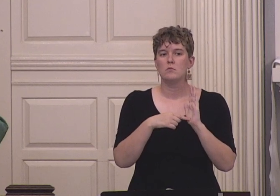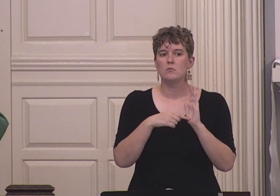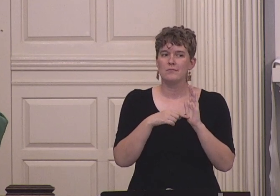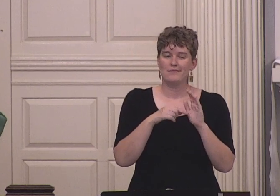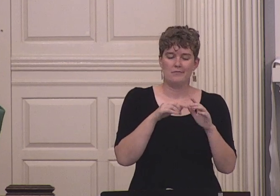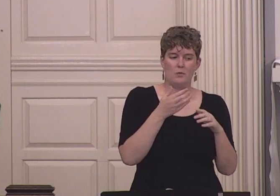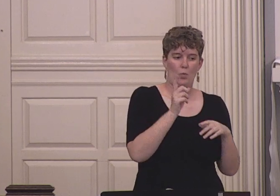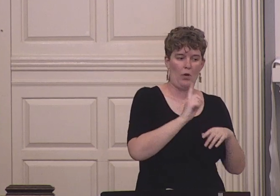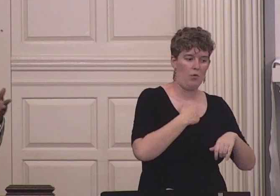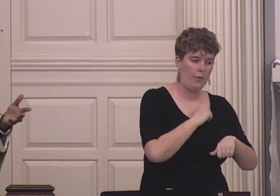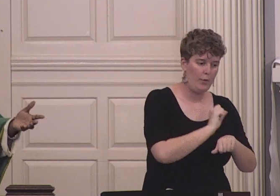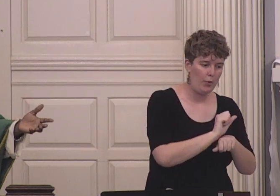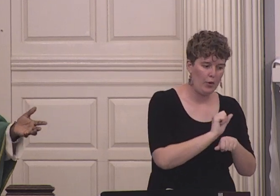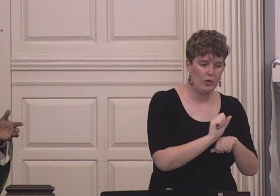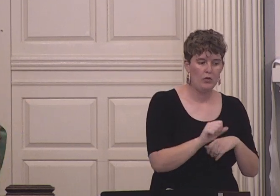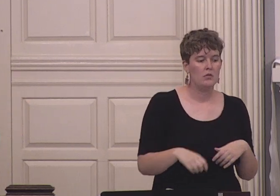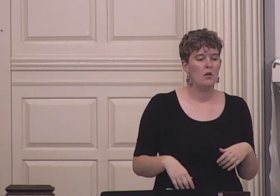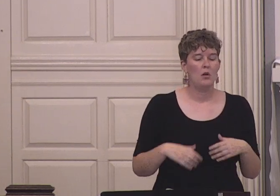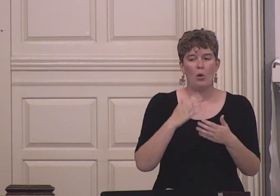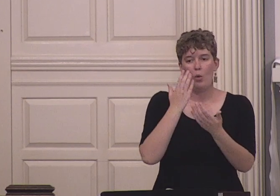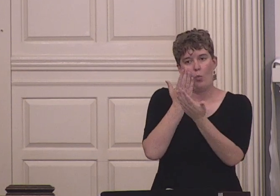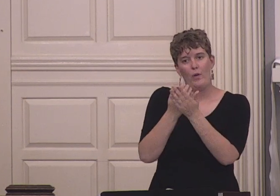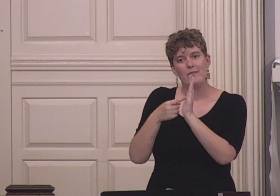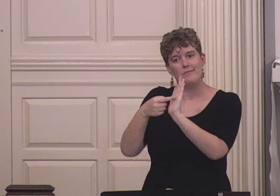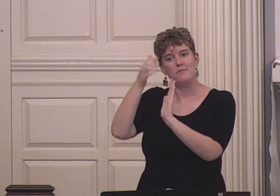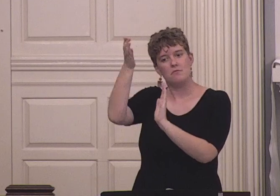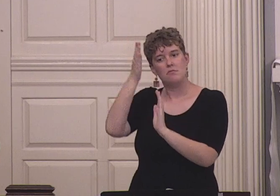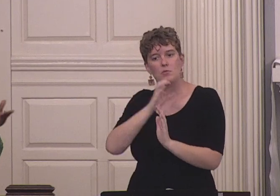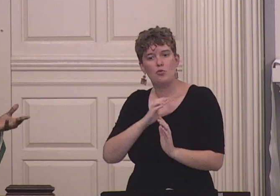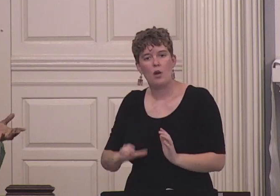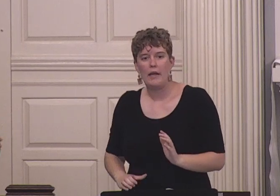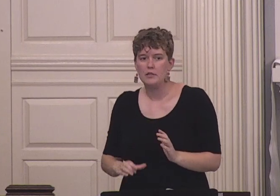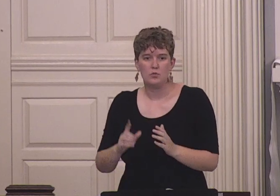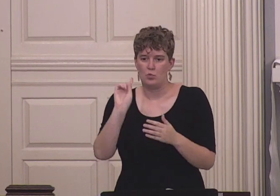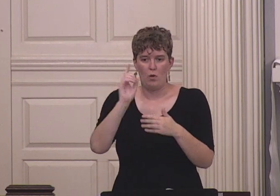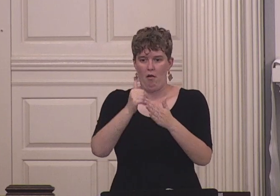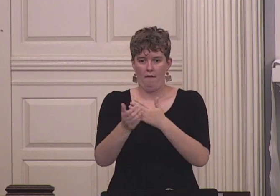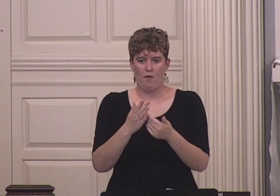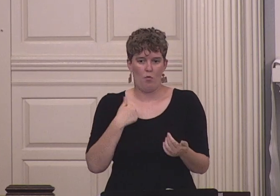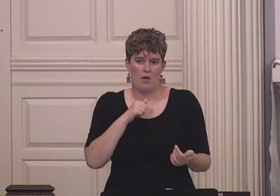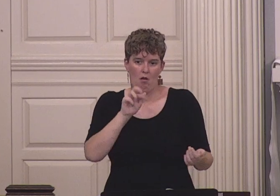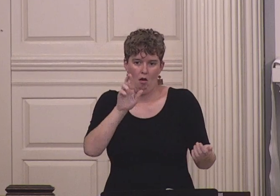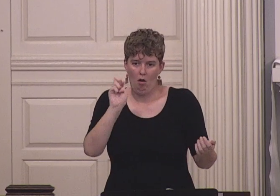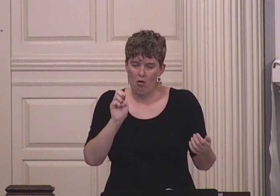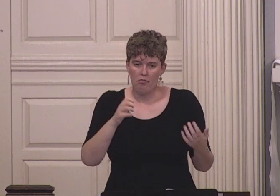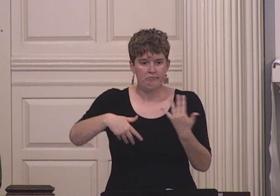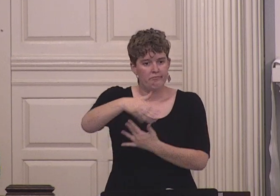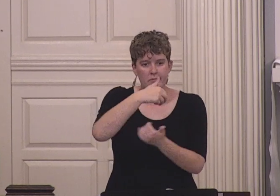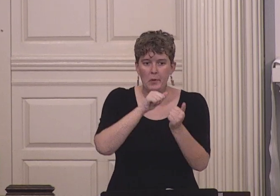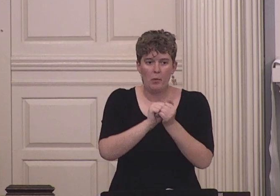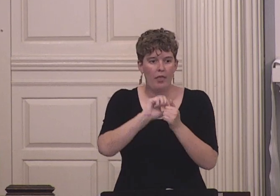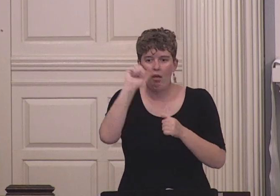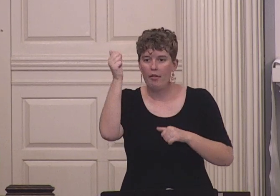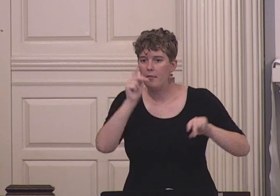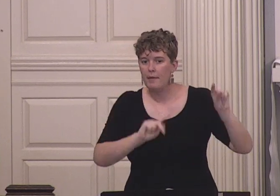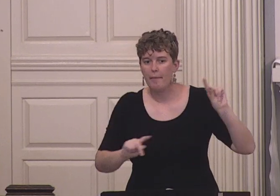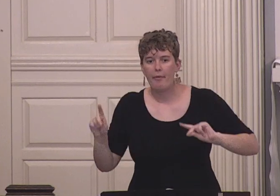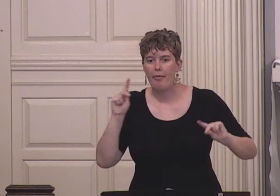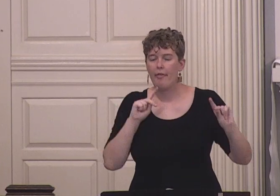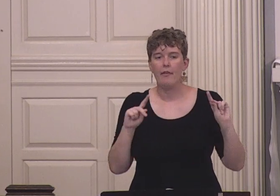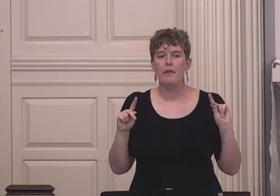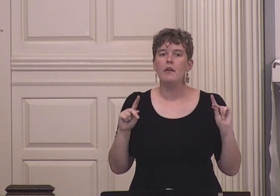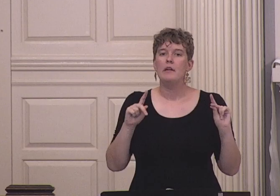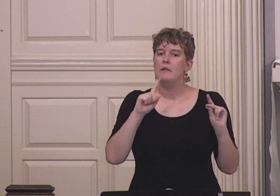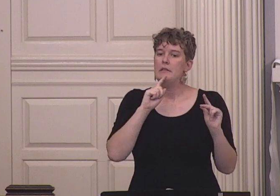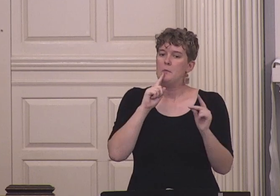witnessing to Christ wherever we are, among our peers, witnessing to the gospel